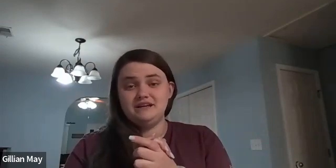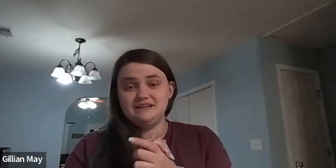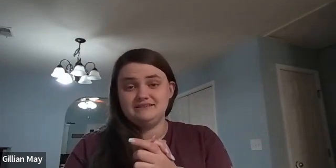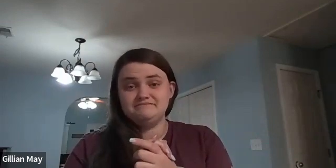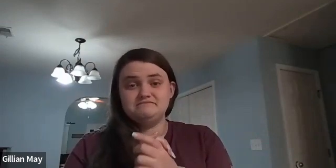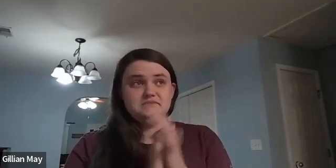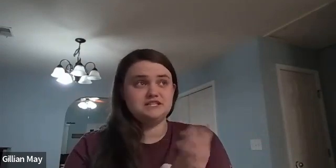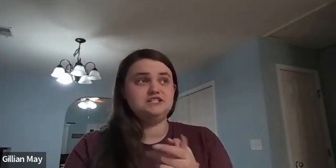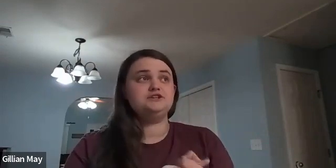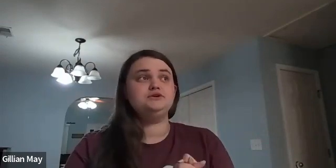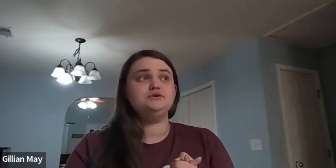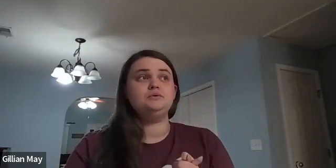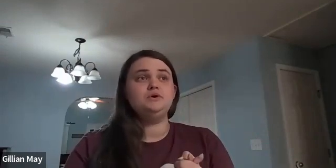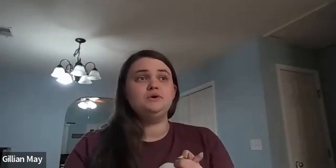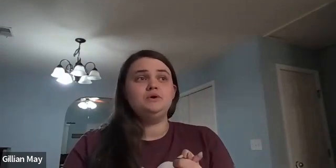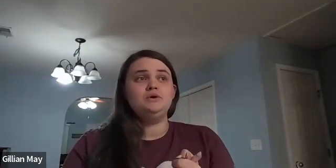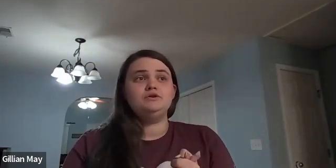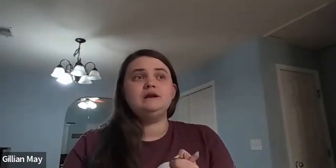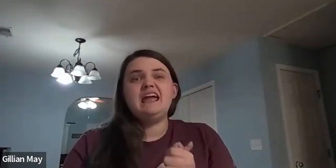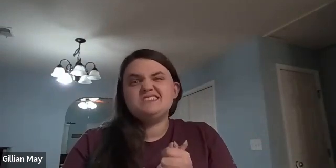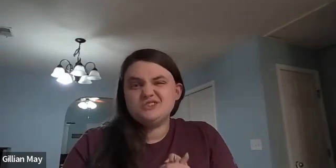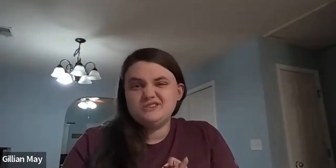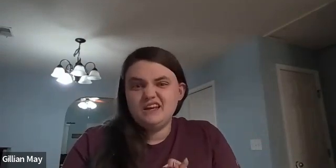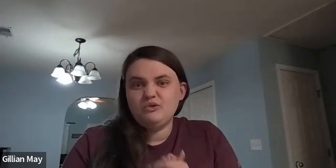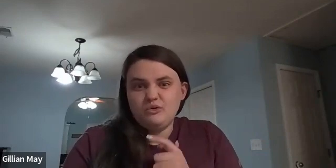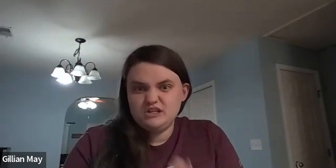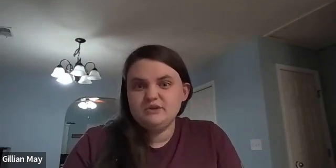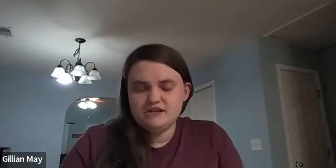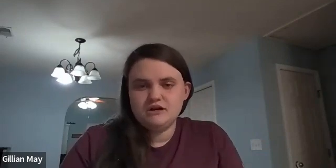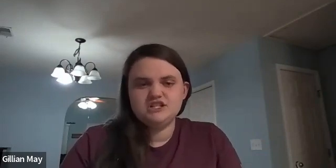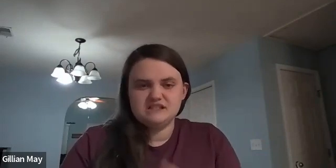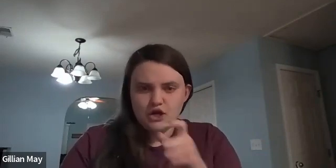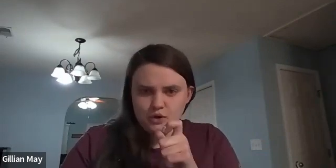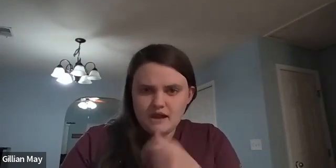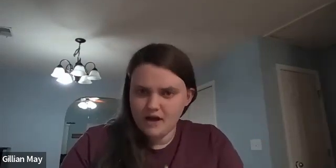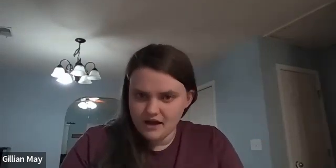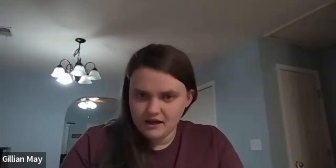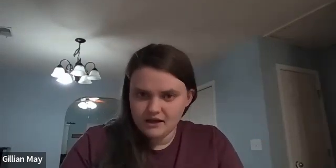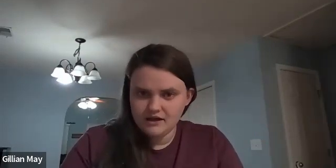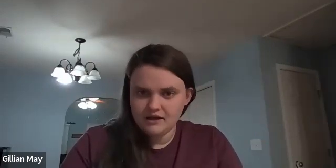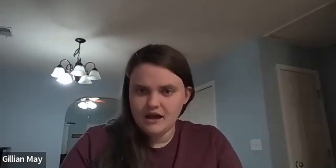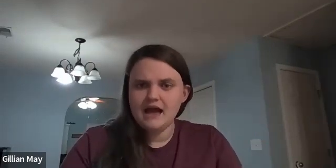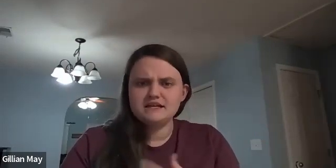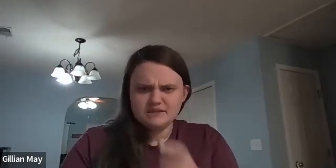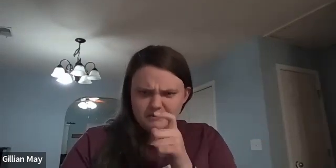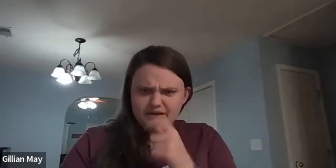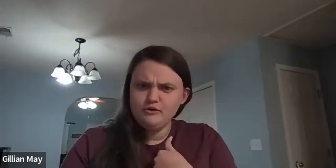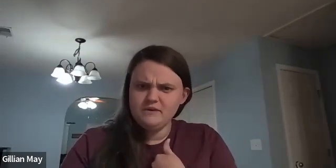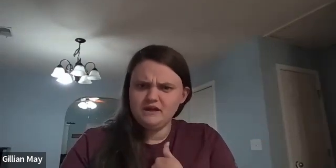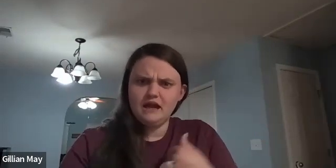kid last year who couldn't answer like WH questions, like, who am I? I asked him like, who am I? And I